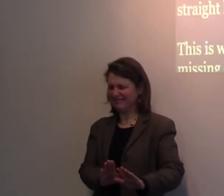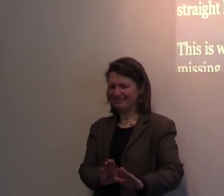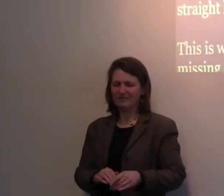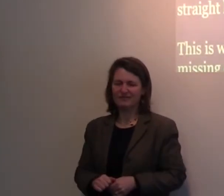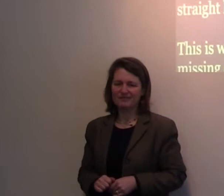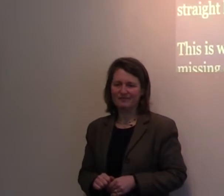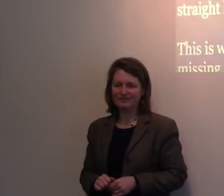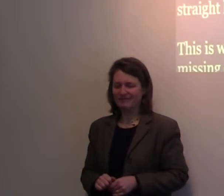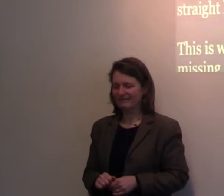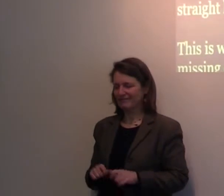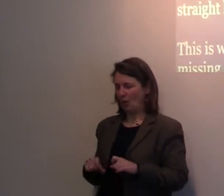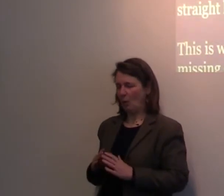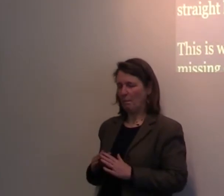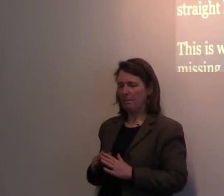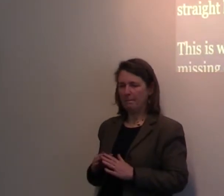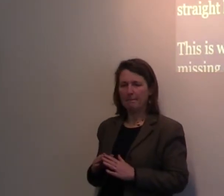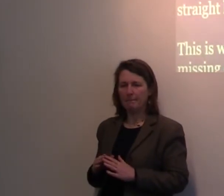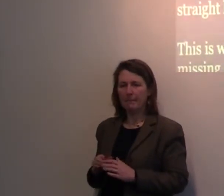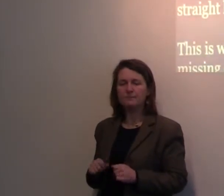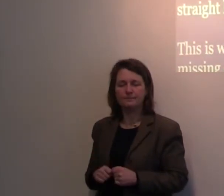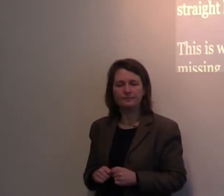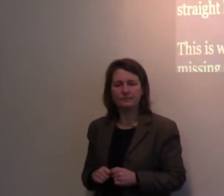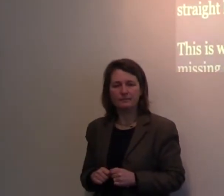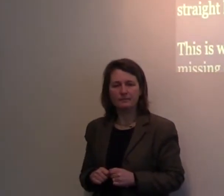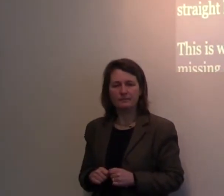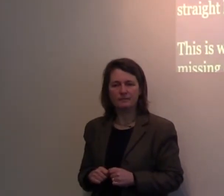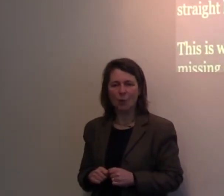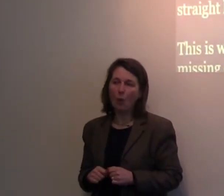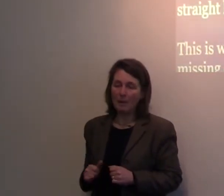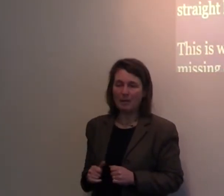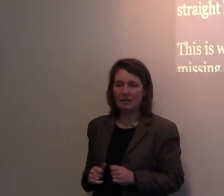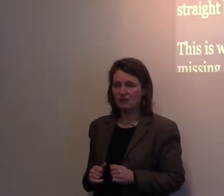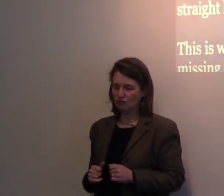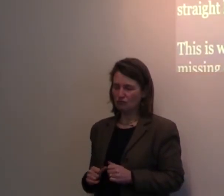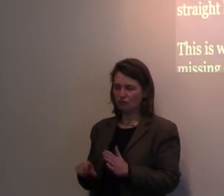I come to church and go straight home.